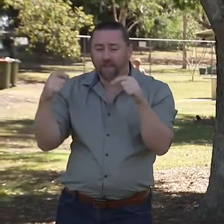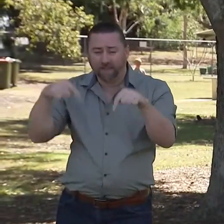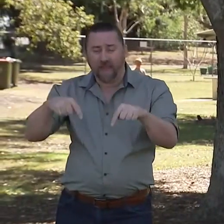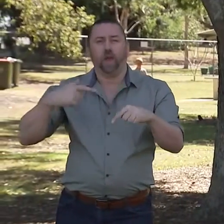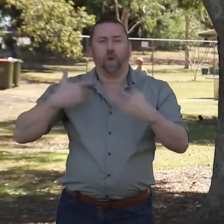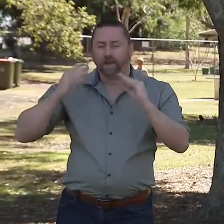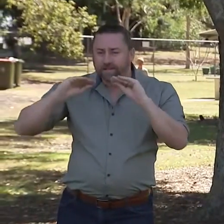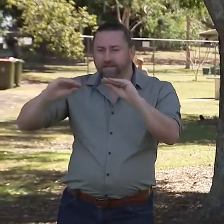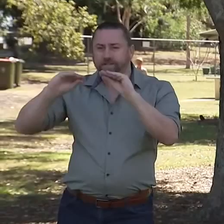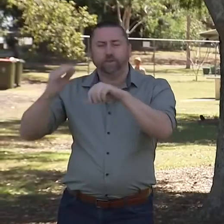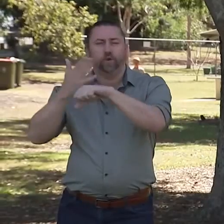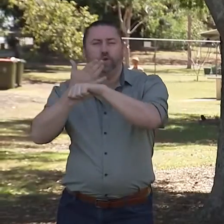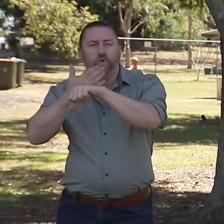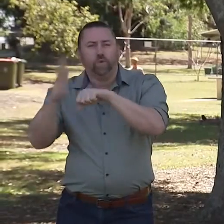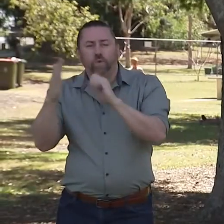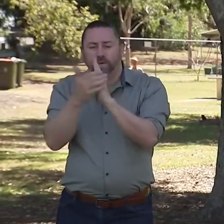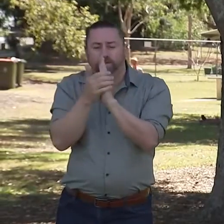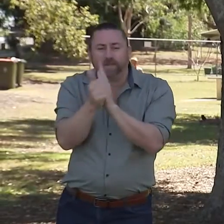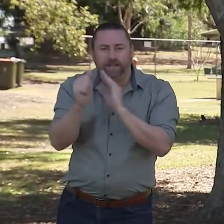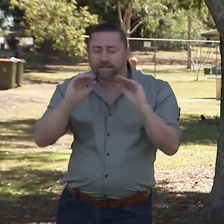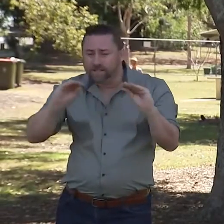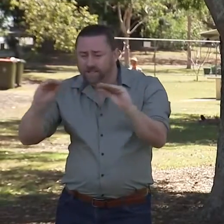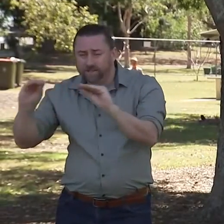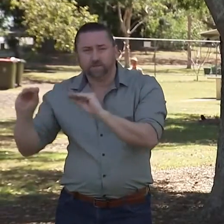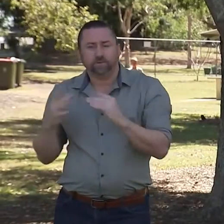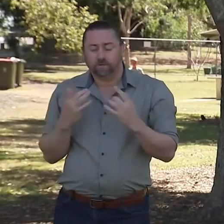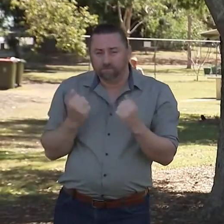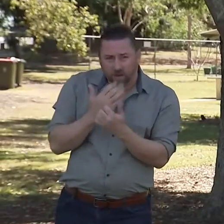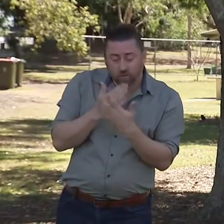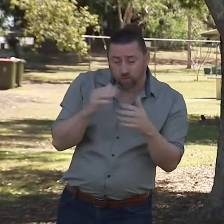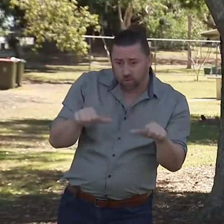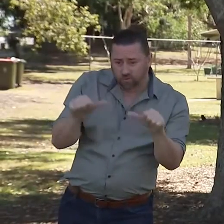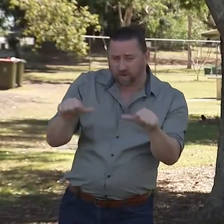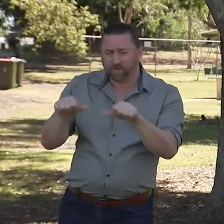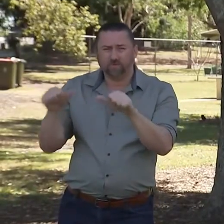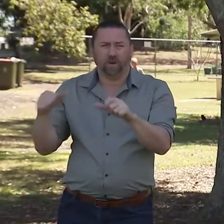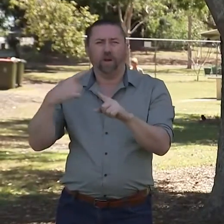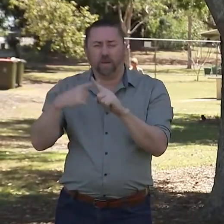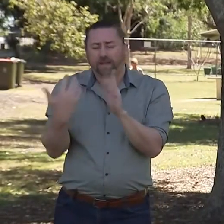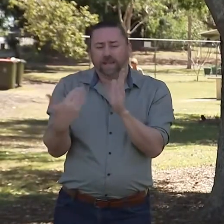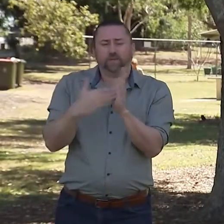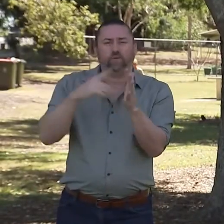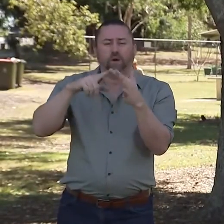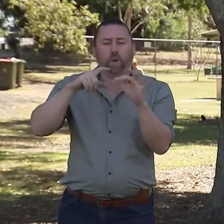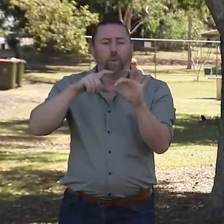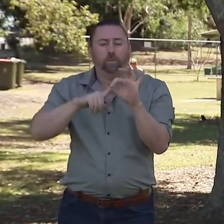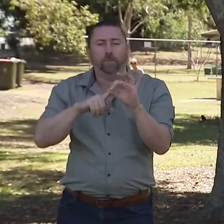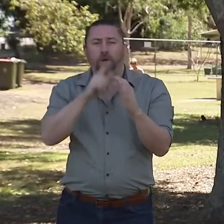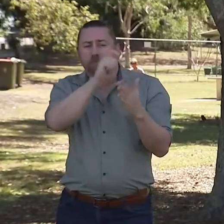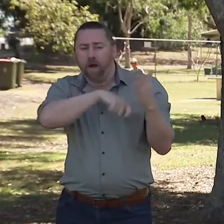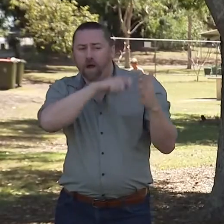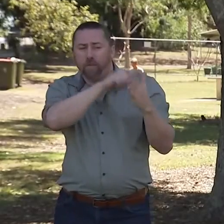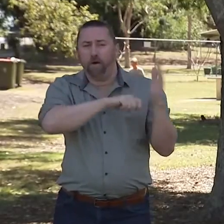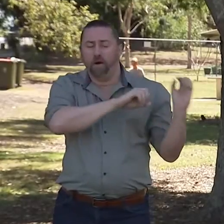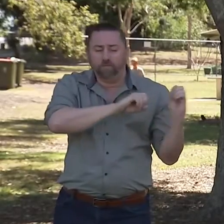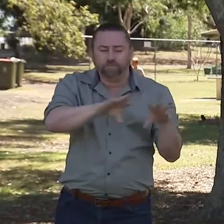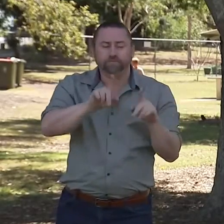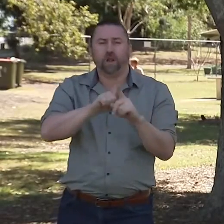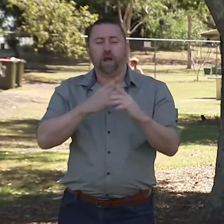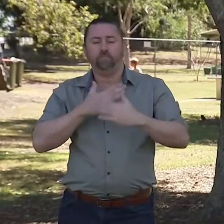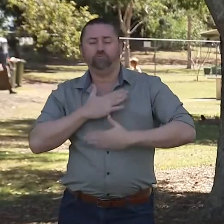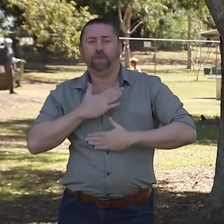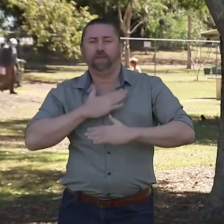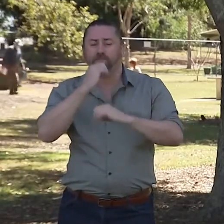up staff and getting that prepared, and we've also bought a lot of additional equipment. So we have plenty of ventilators, we